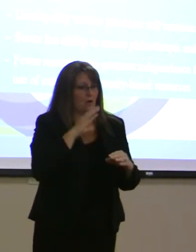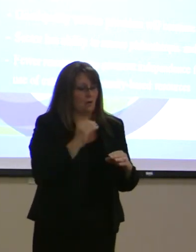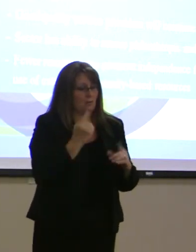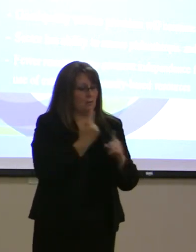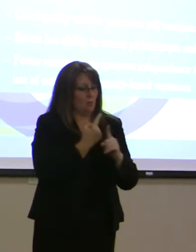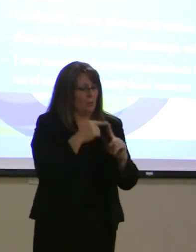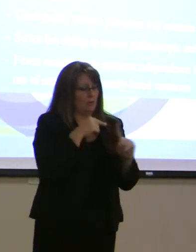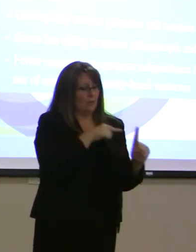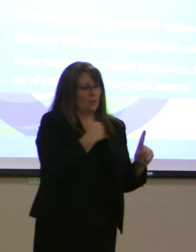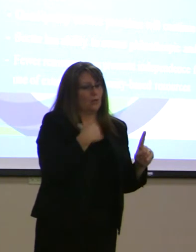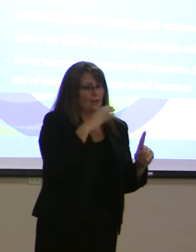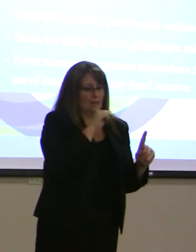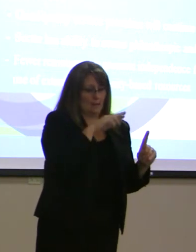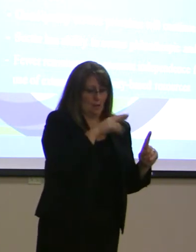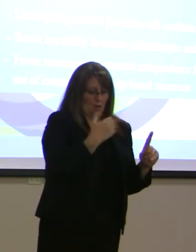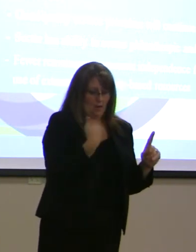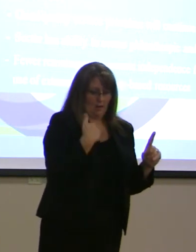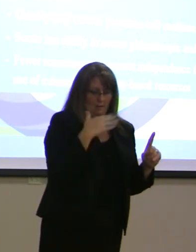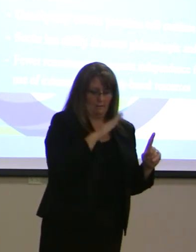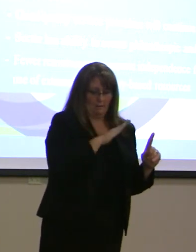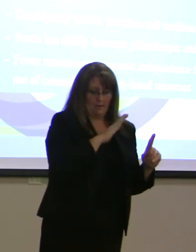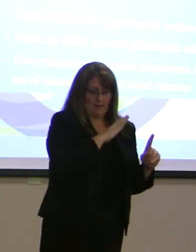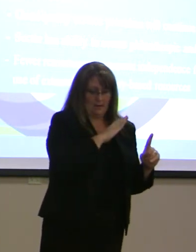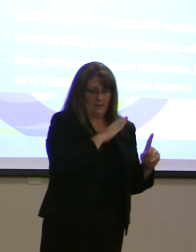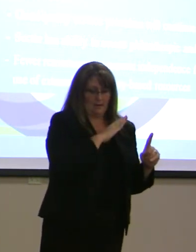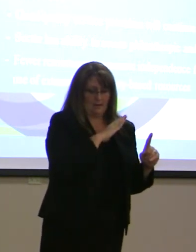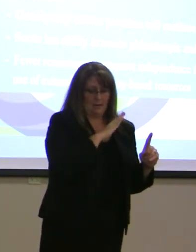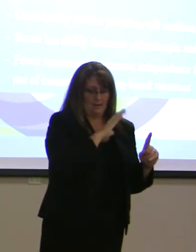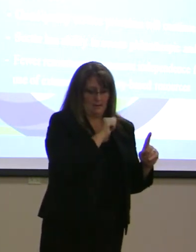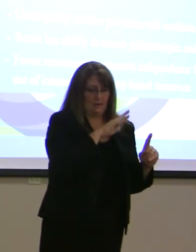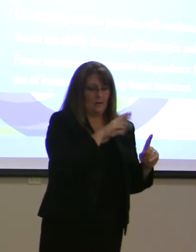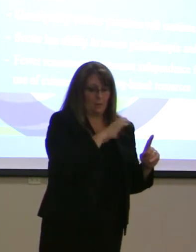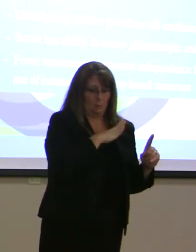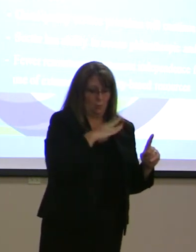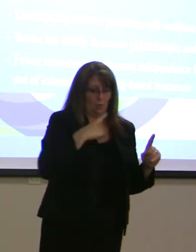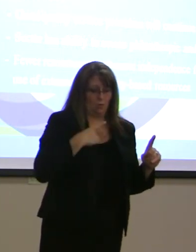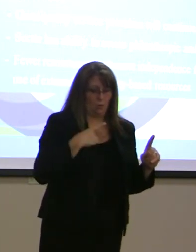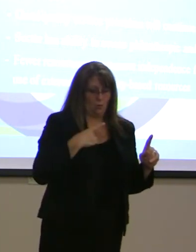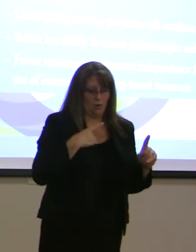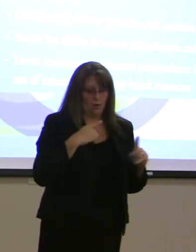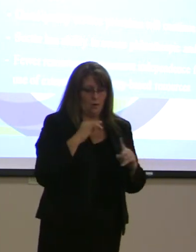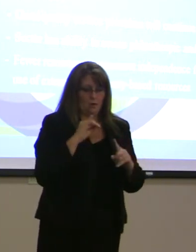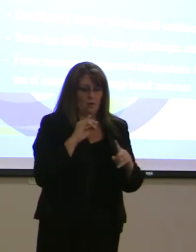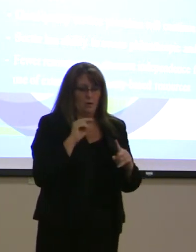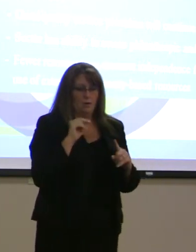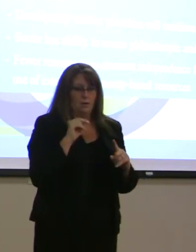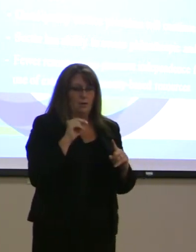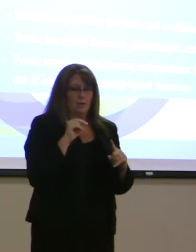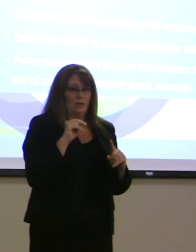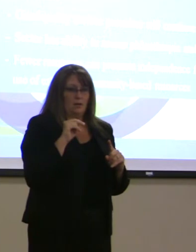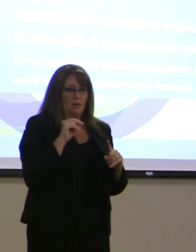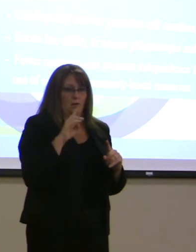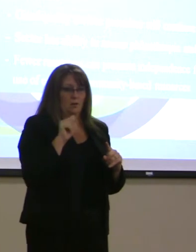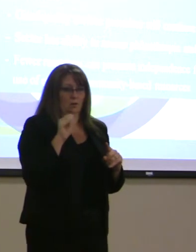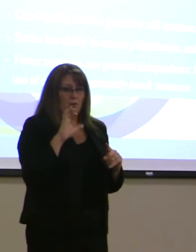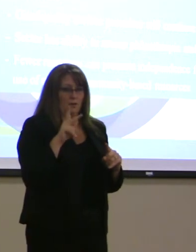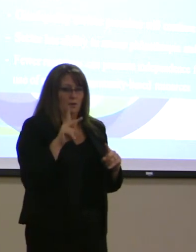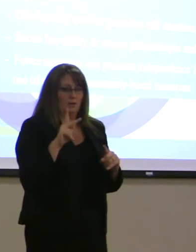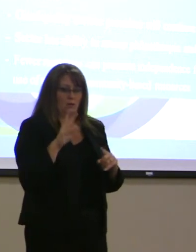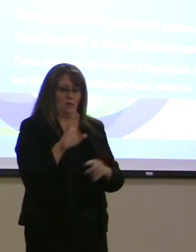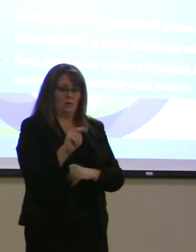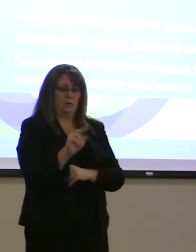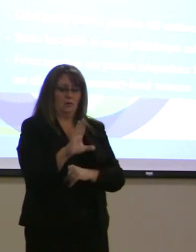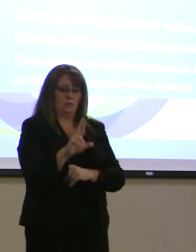to them, like Rehab Care has its Rehab Care board, has its NRAC representatives, NLN has its